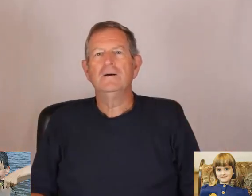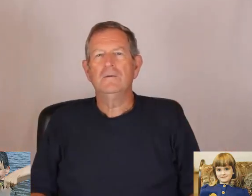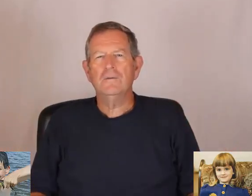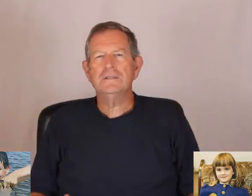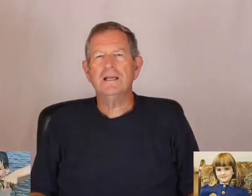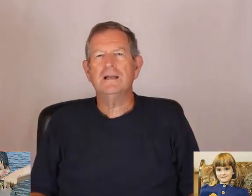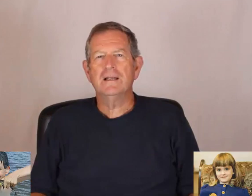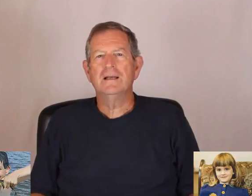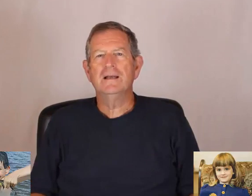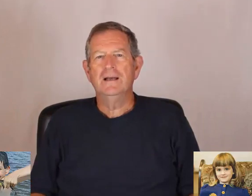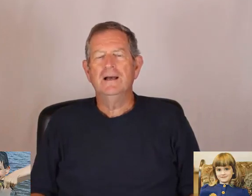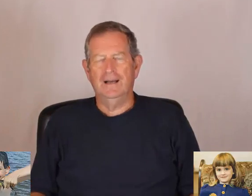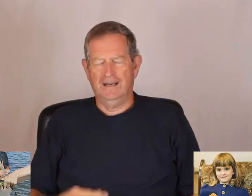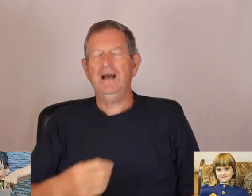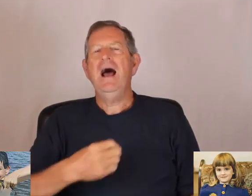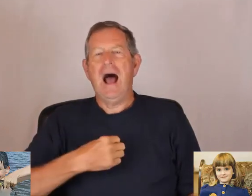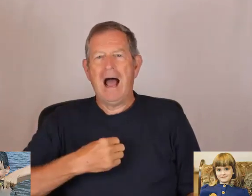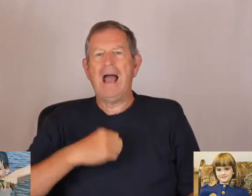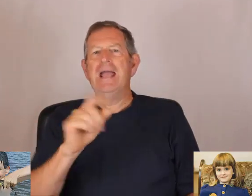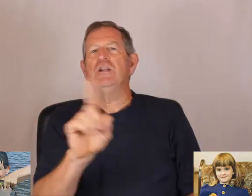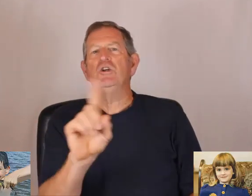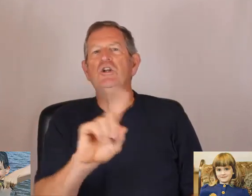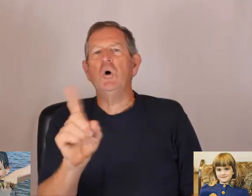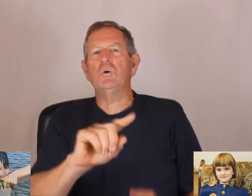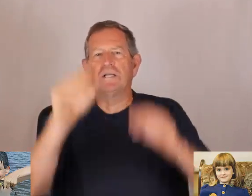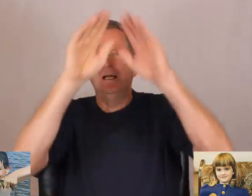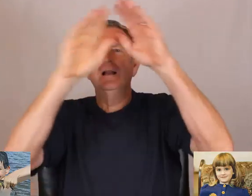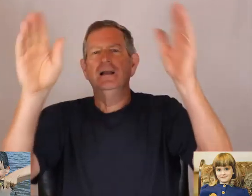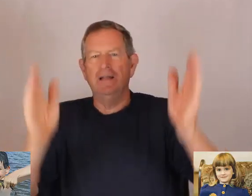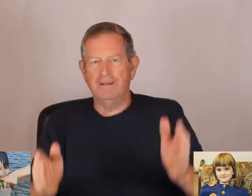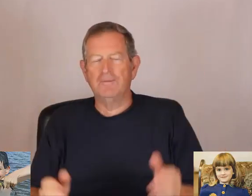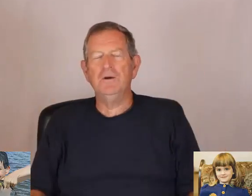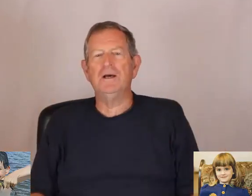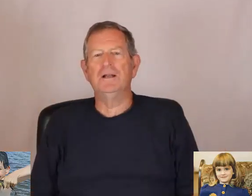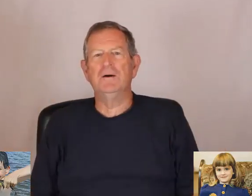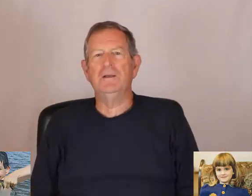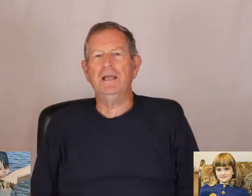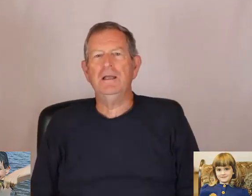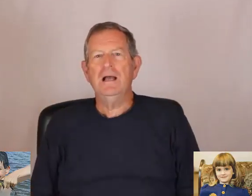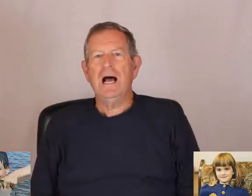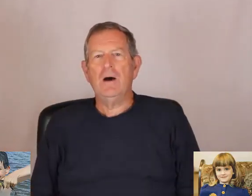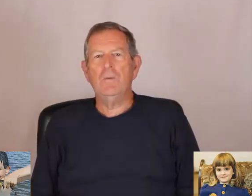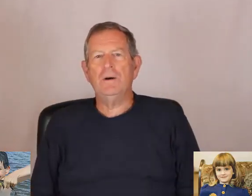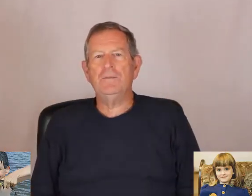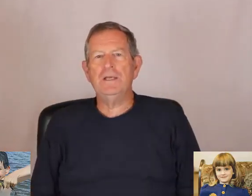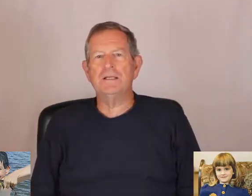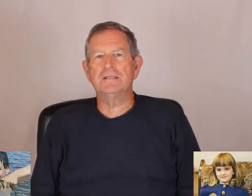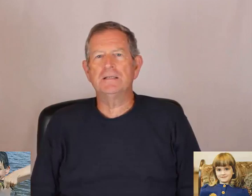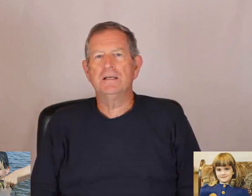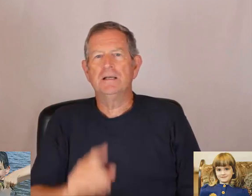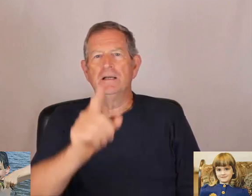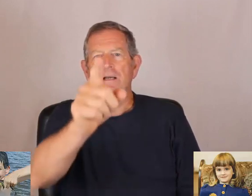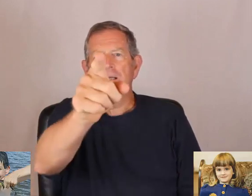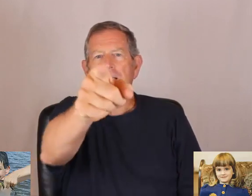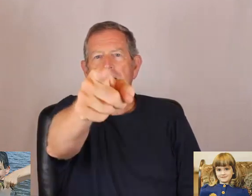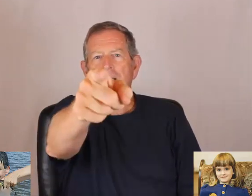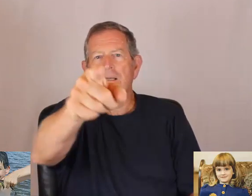What was that? I don't live. Good. Okay. How about this?